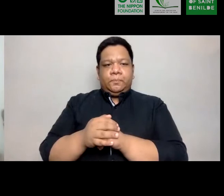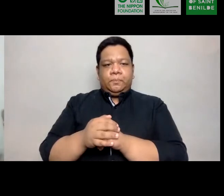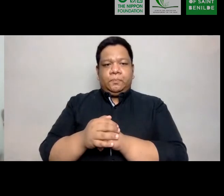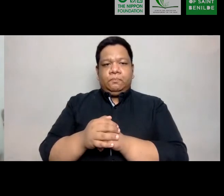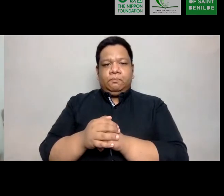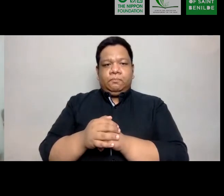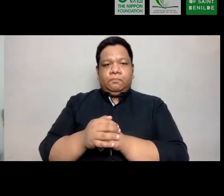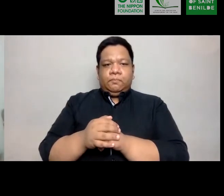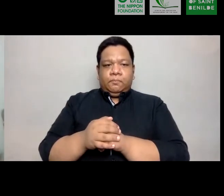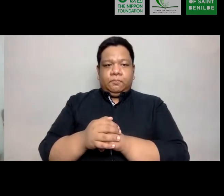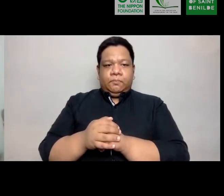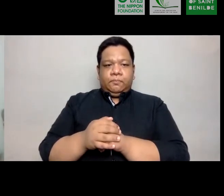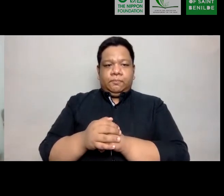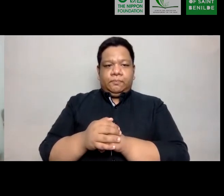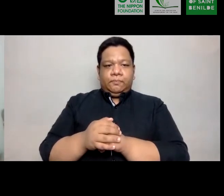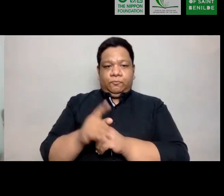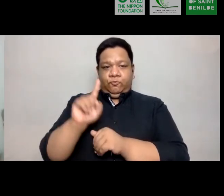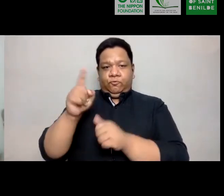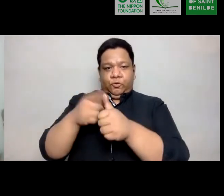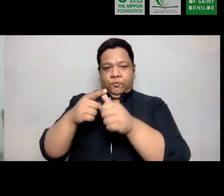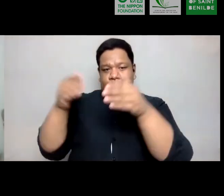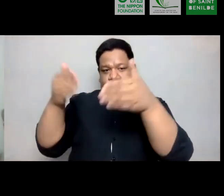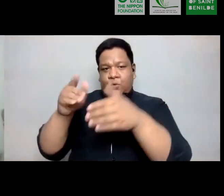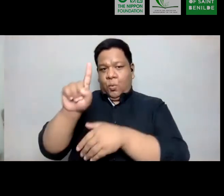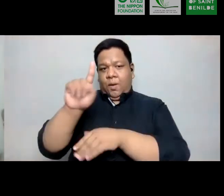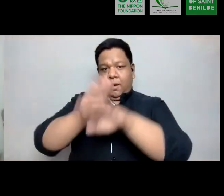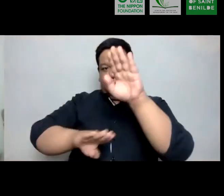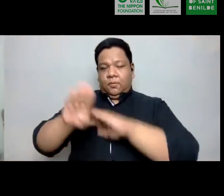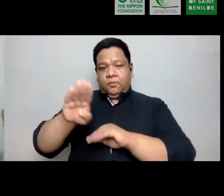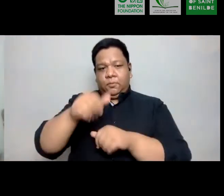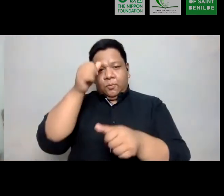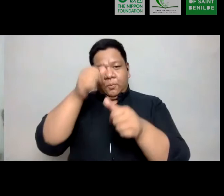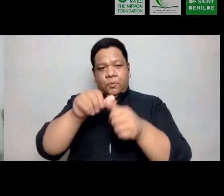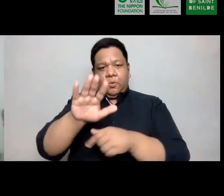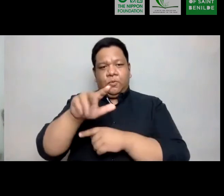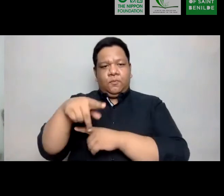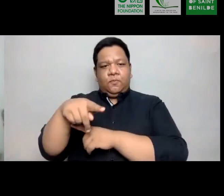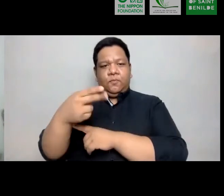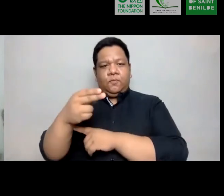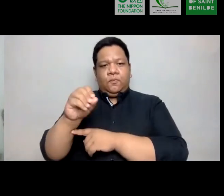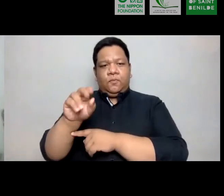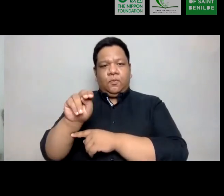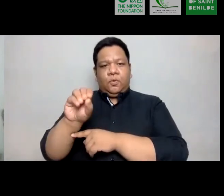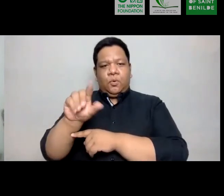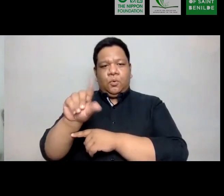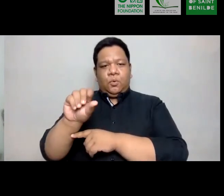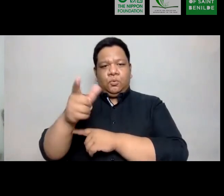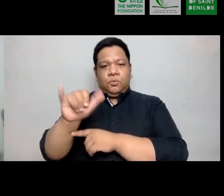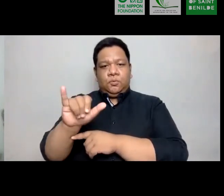Okay, so you remember from your phonology course, sign language phonology course.